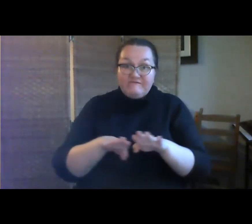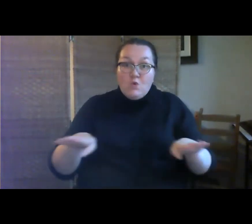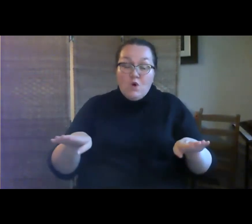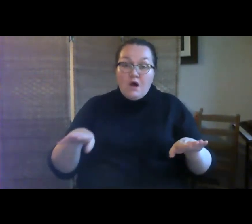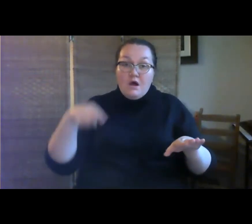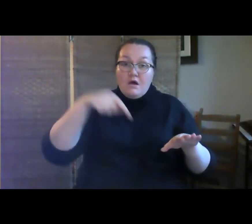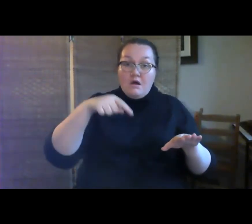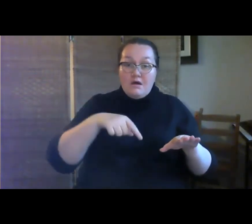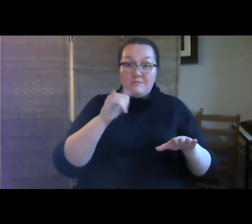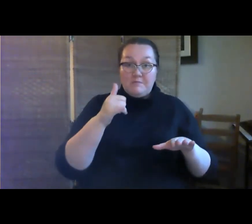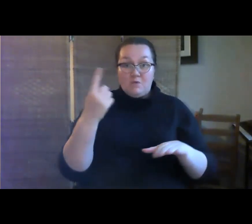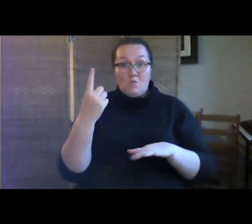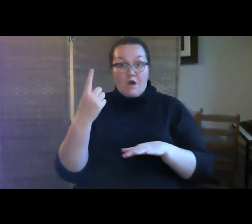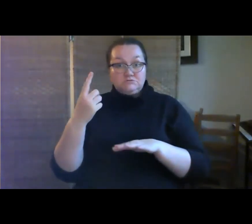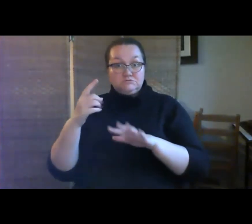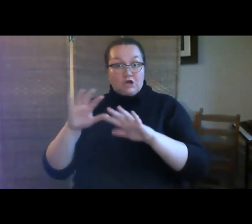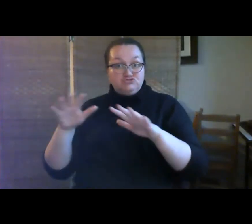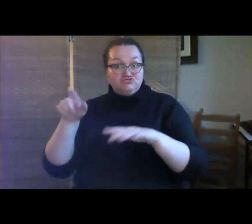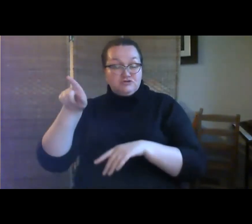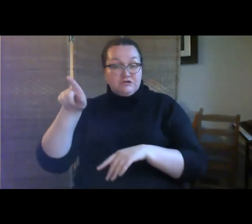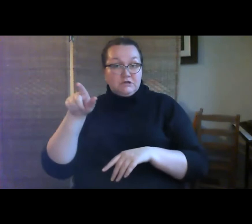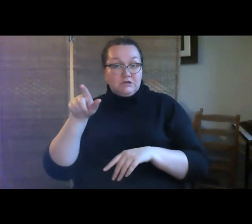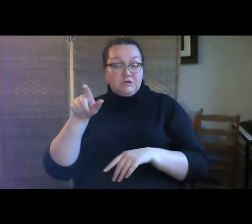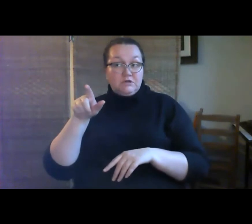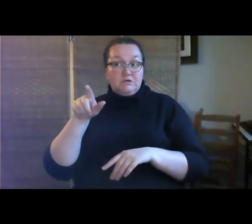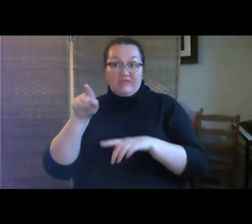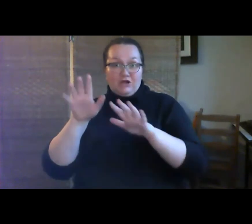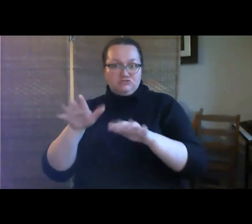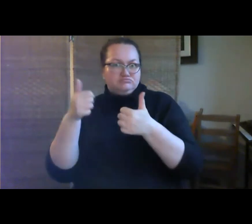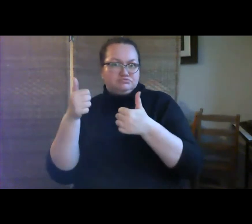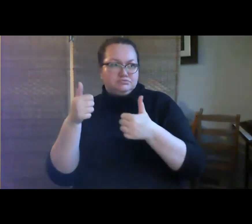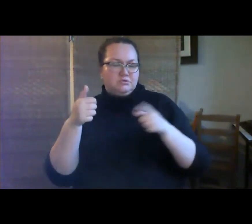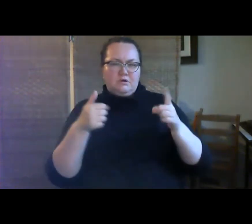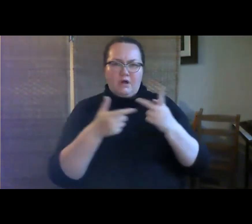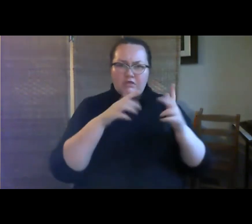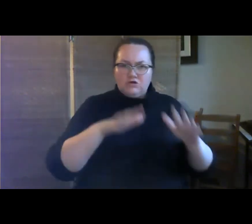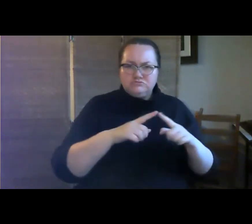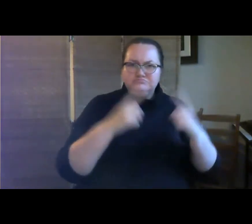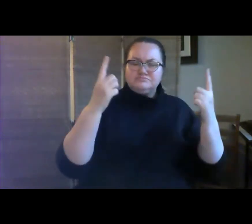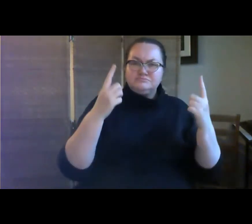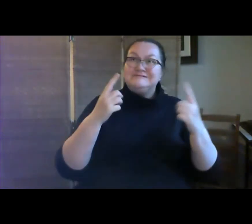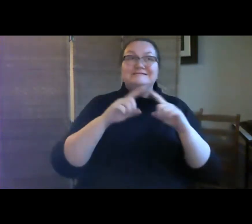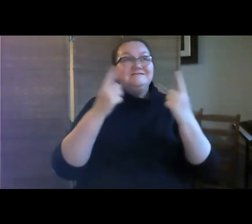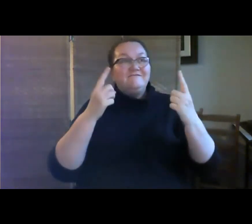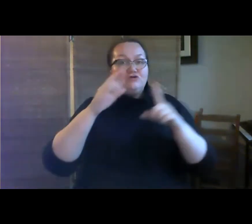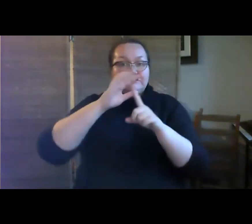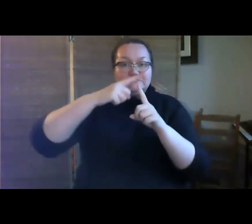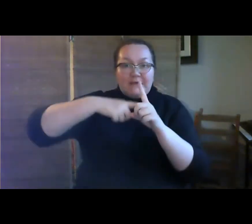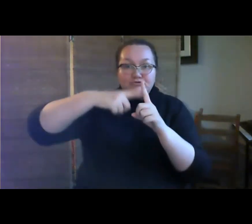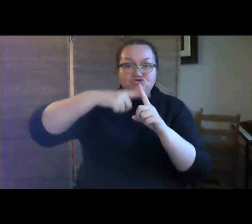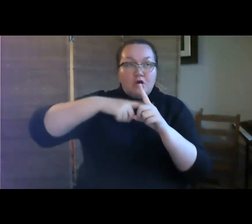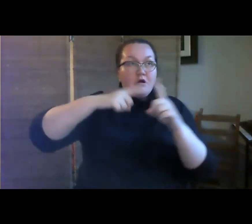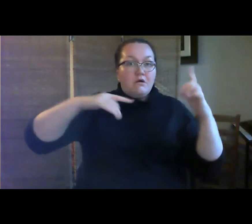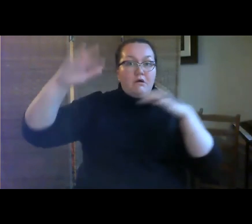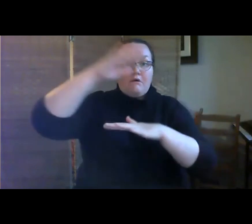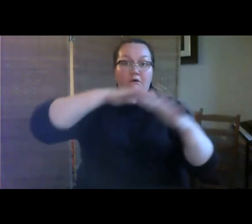country. Even the difference in climate may affect your work. So I found that a whole bunch